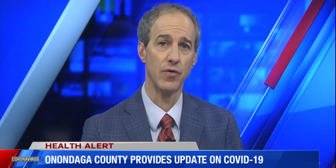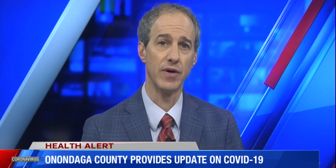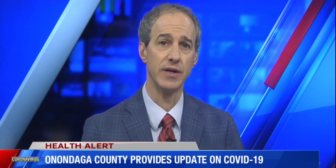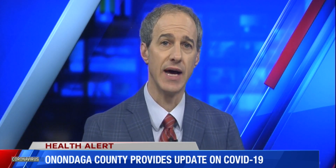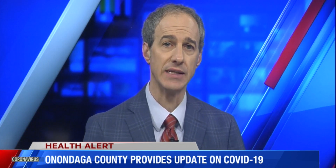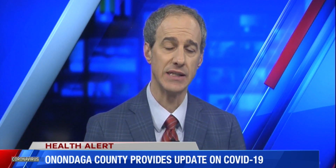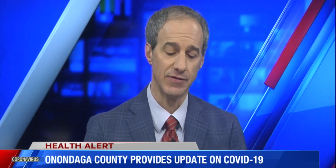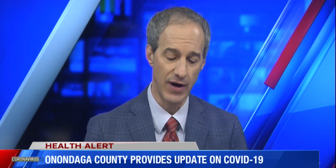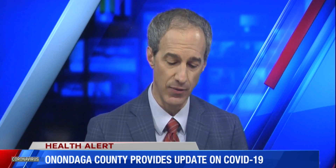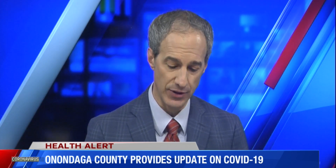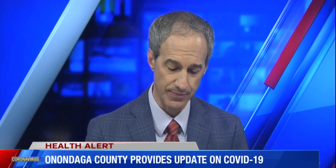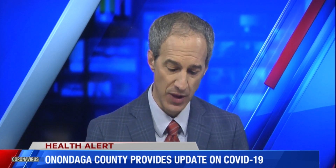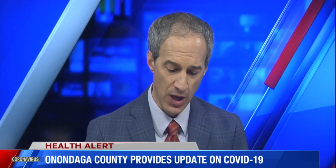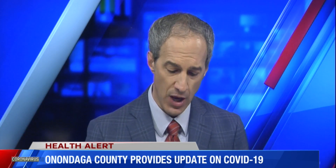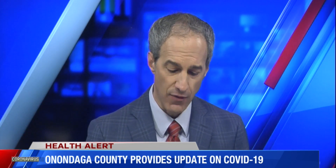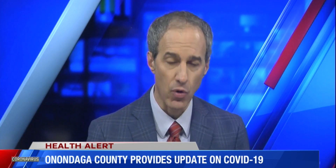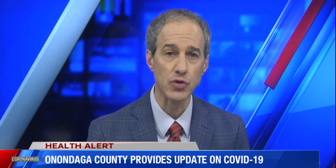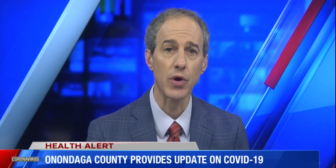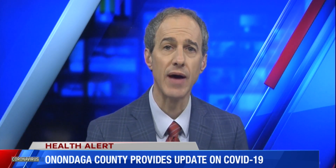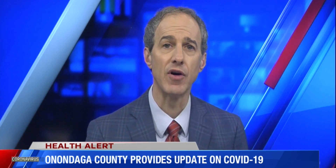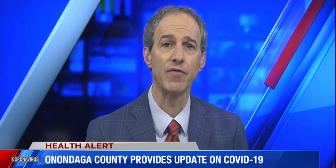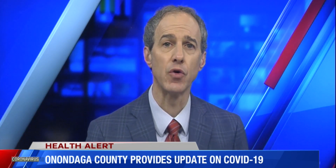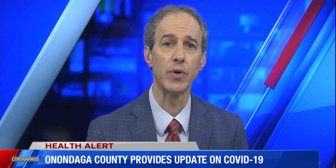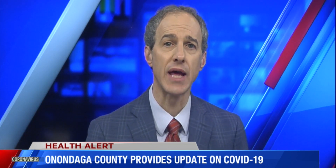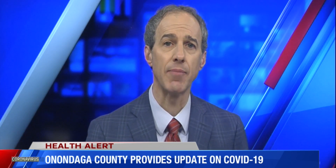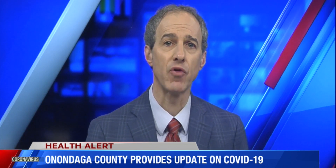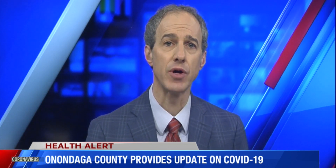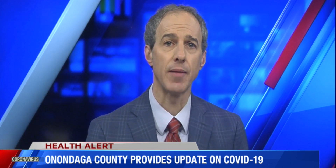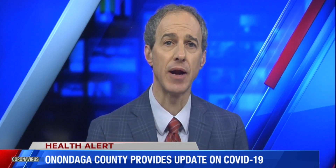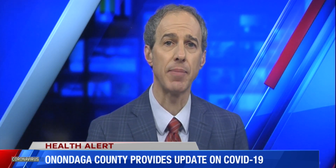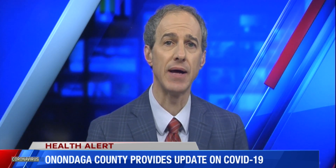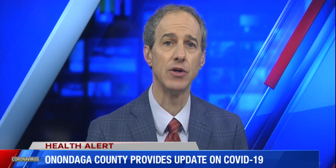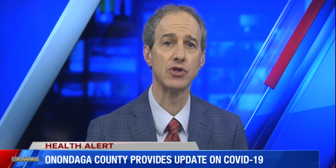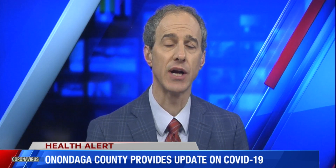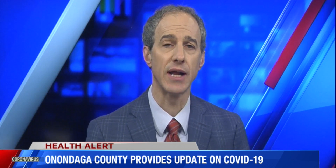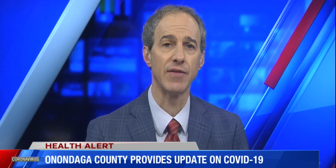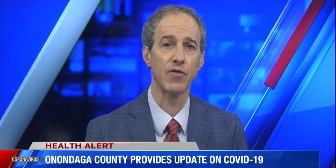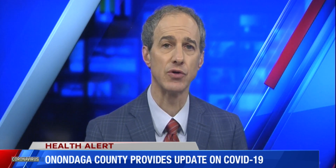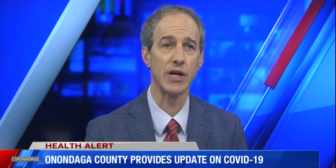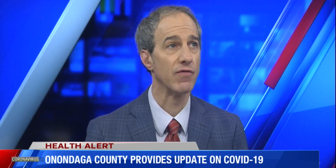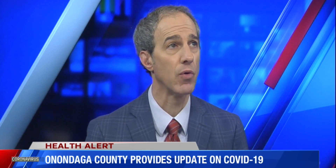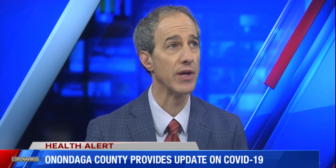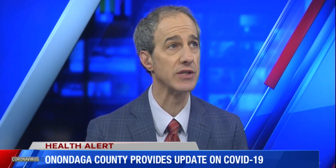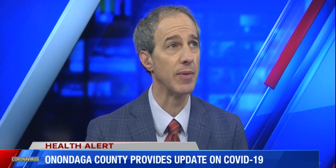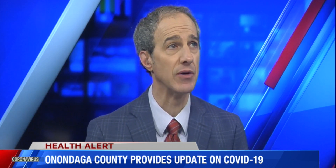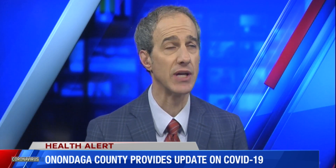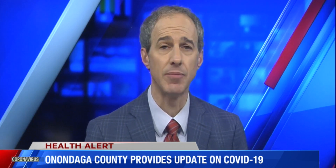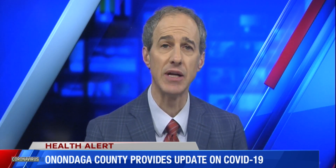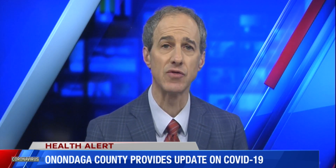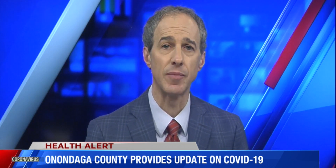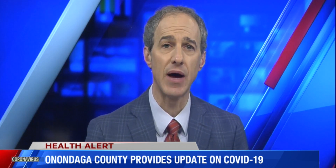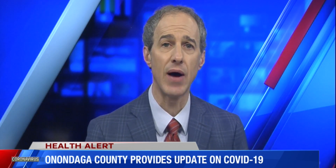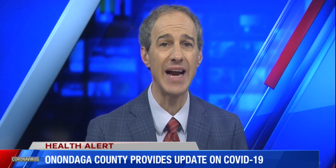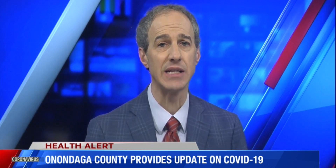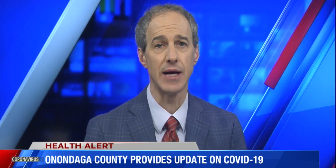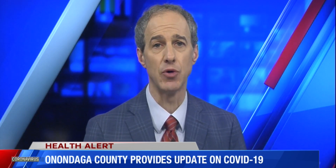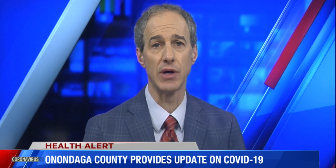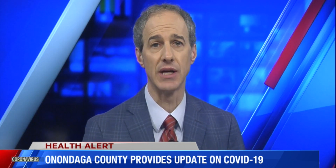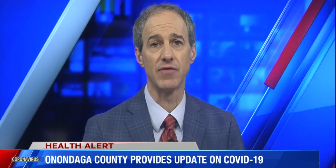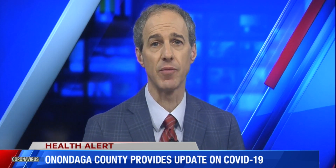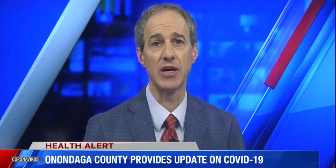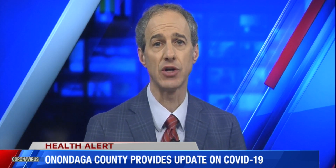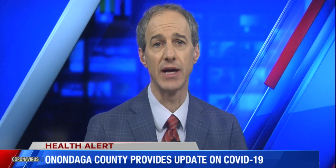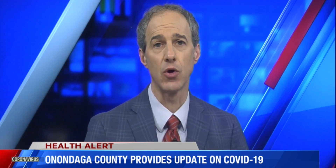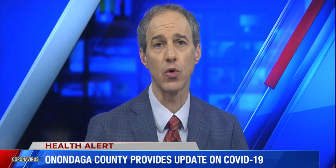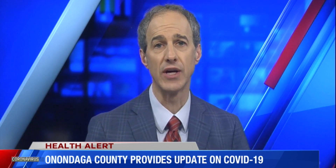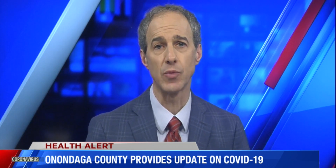of the COVID-19 virus. Of course, we'll have a full recap for you coming up on News Channel 9 first at 4. That's about 10 minutes from now. Anytime you